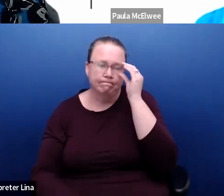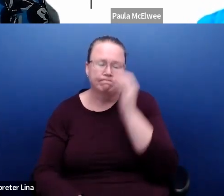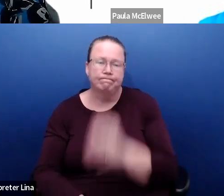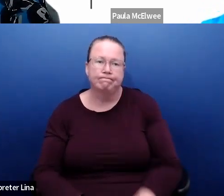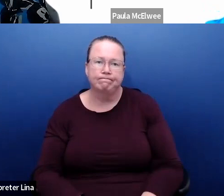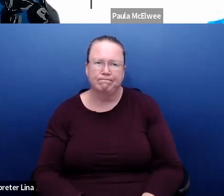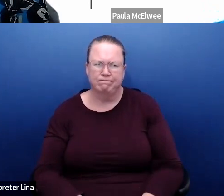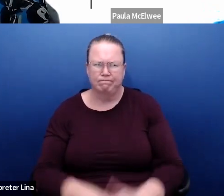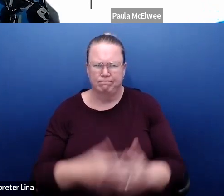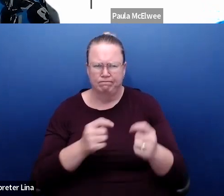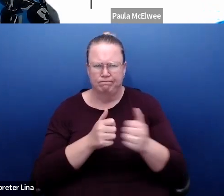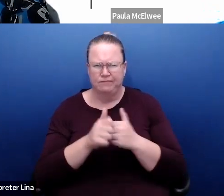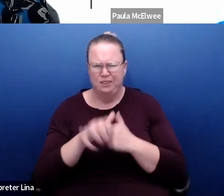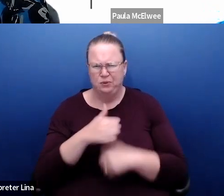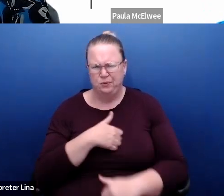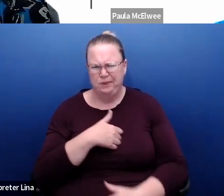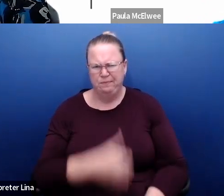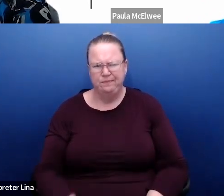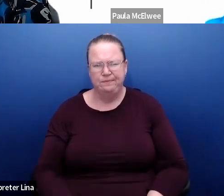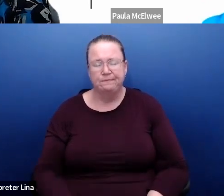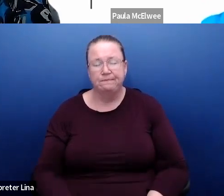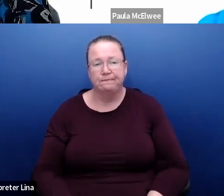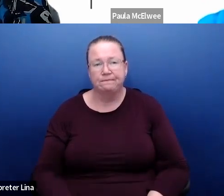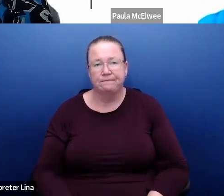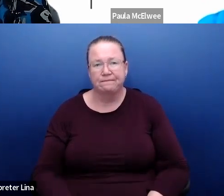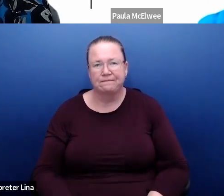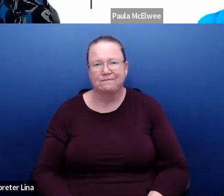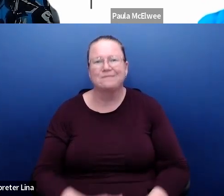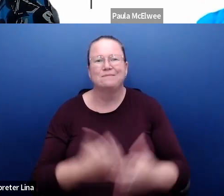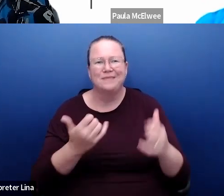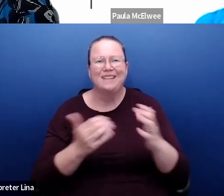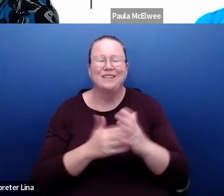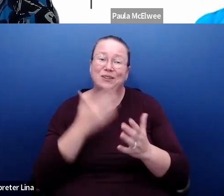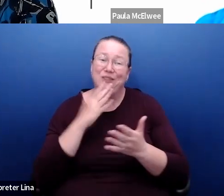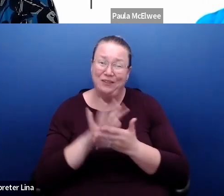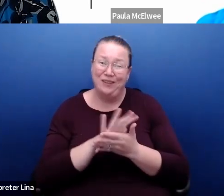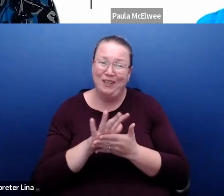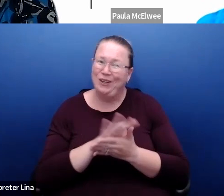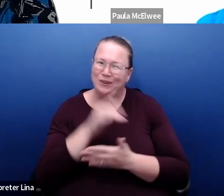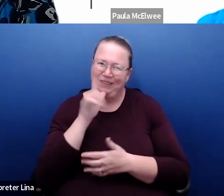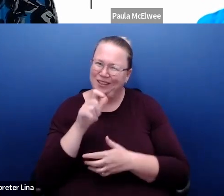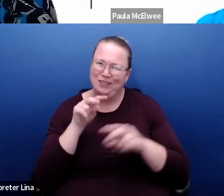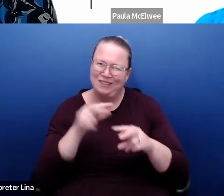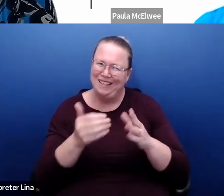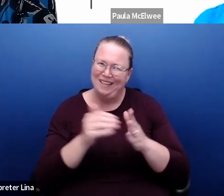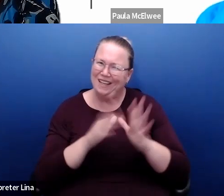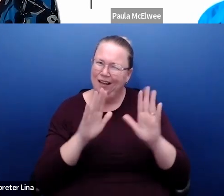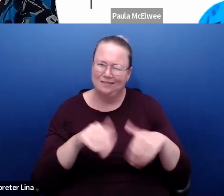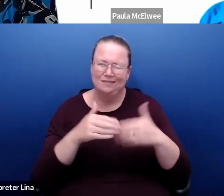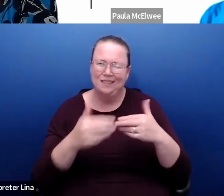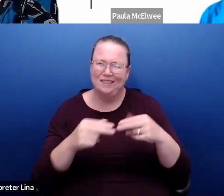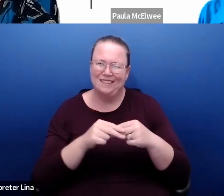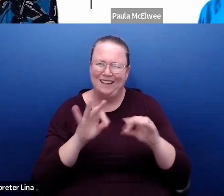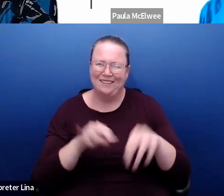Trying to get past that. Sorry. He wants to replay. It's a good video, but we probably don't. need Wants to play it. replay, but let's go to this one